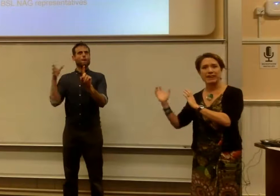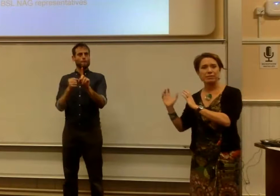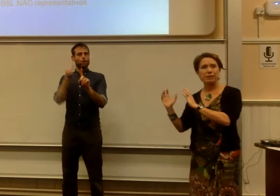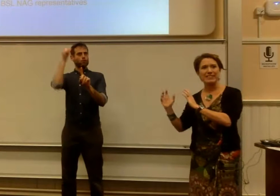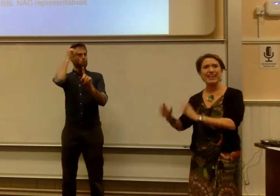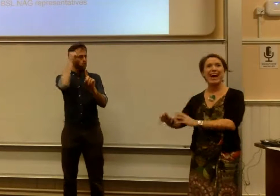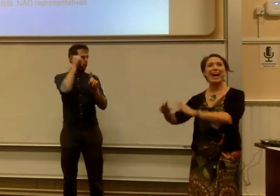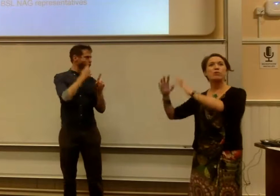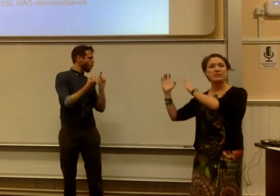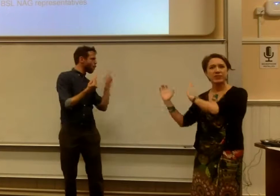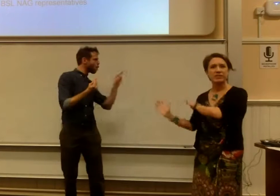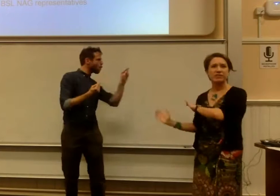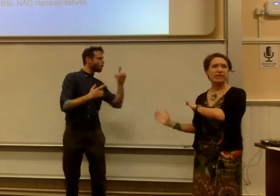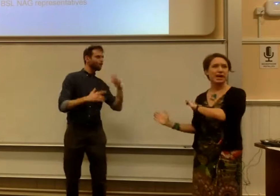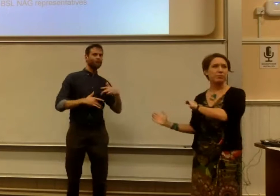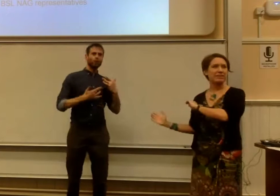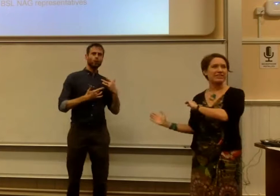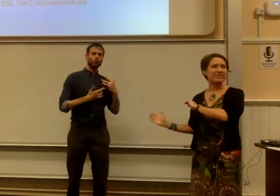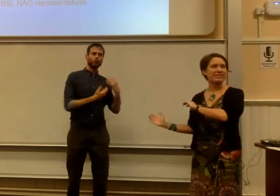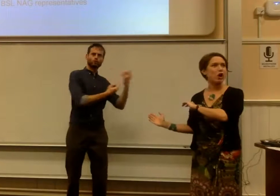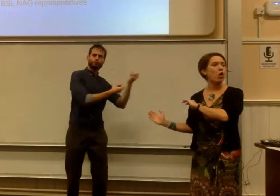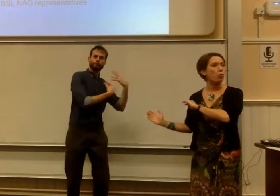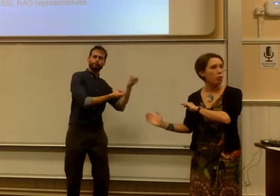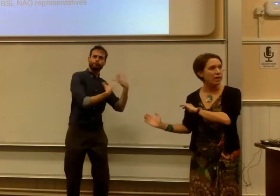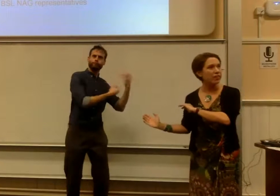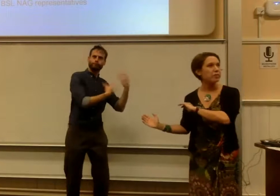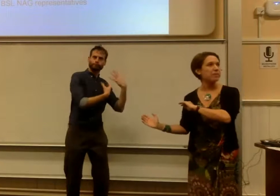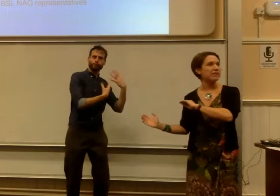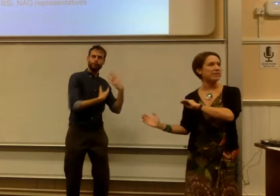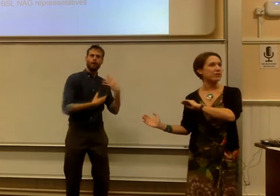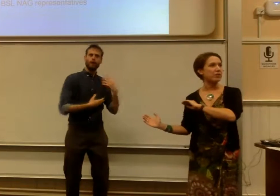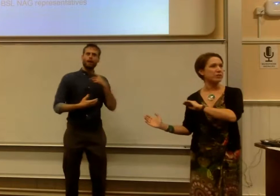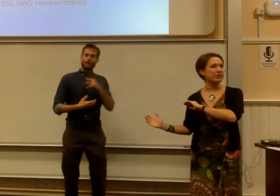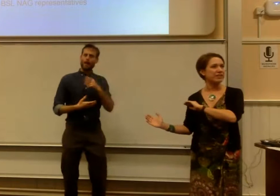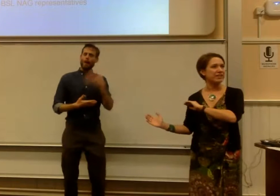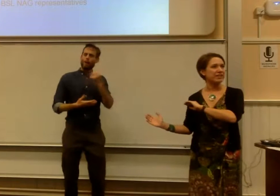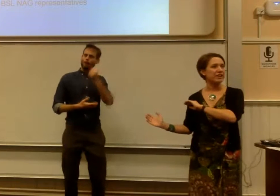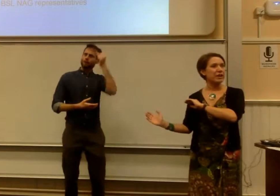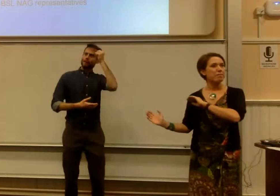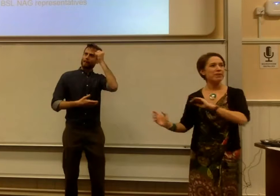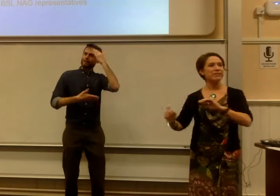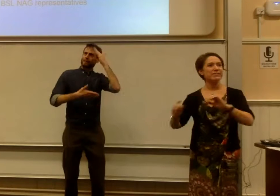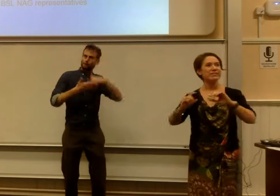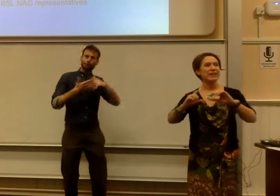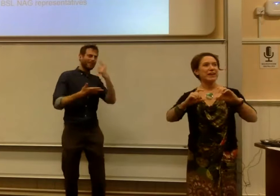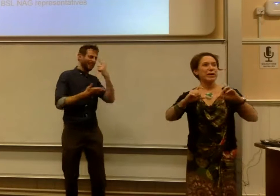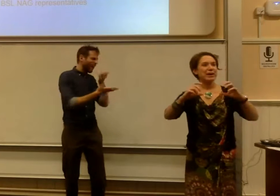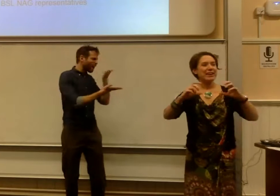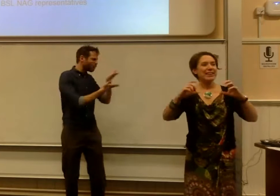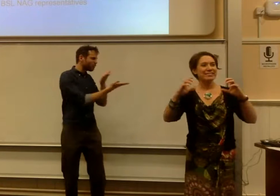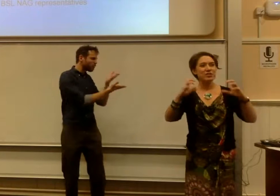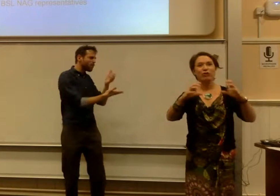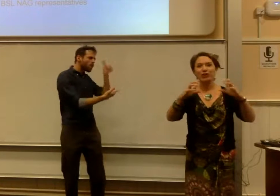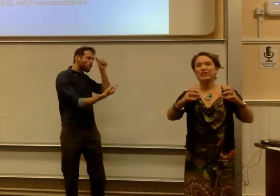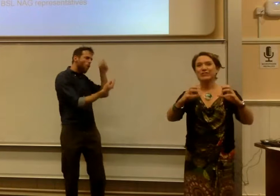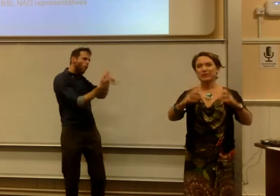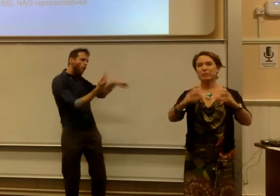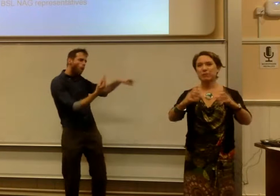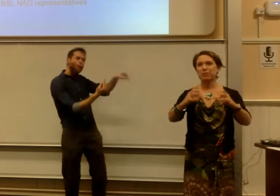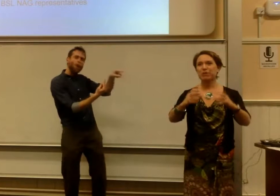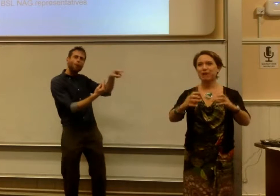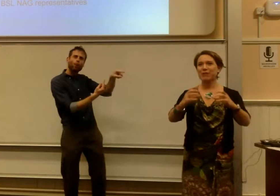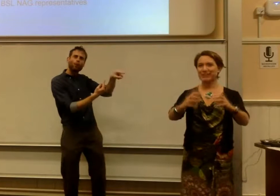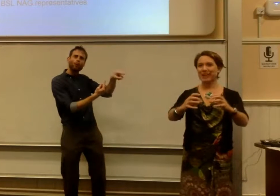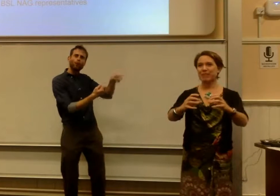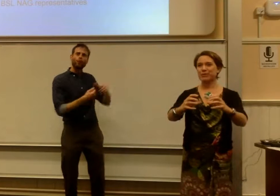that will be taking place outside of the NAG meeting with the BSL community. Because it's not just